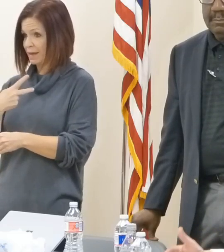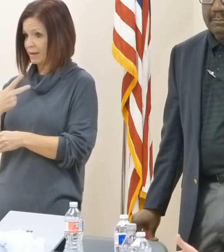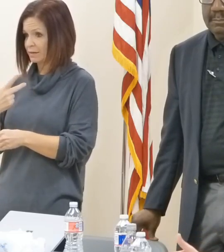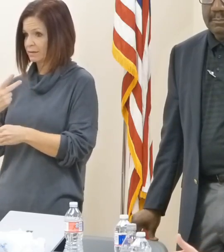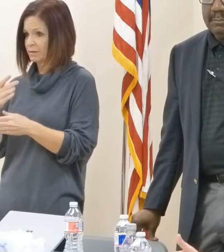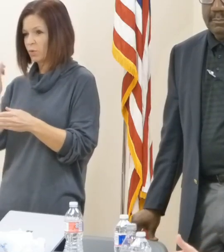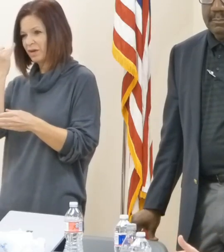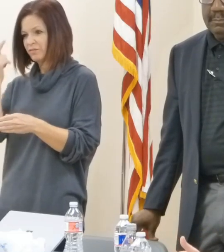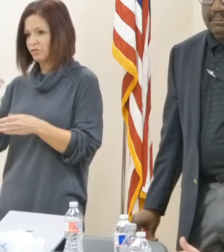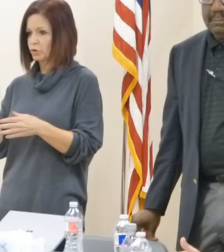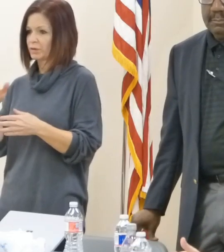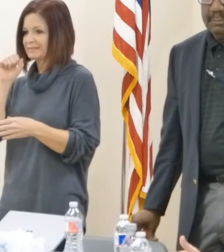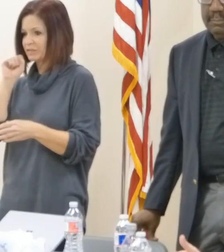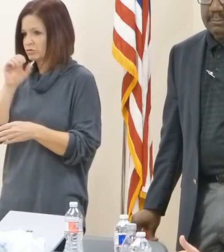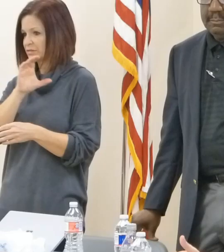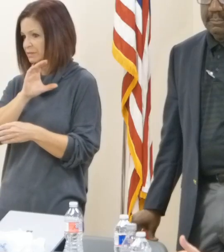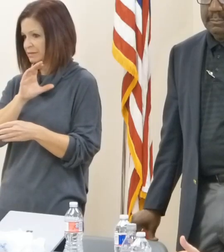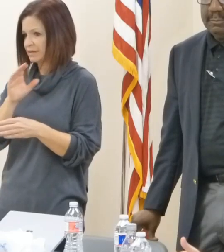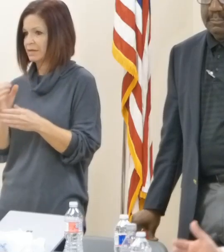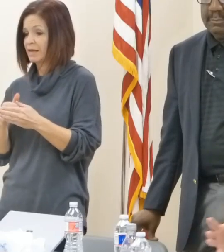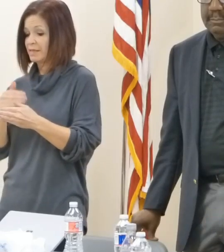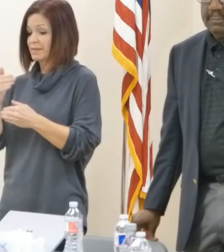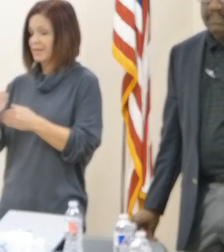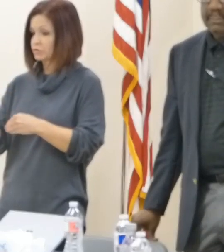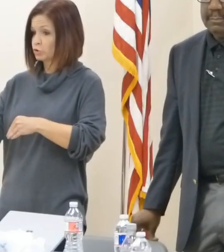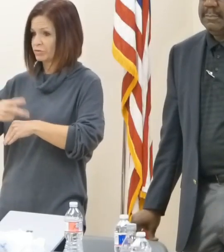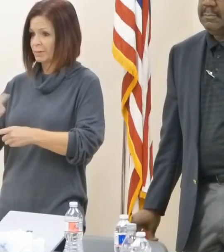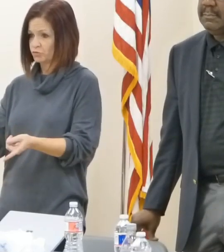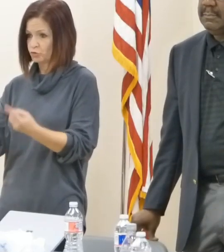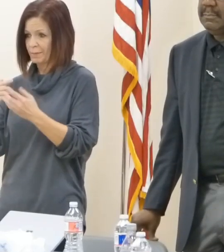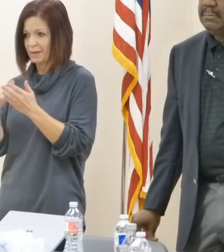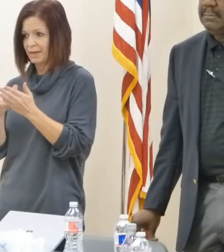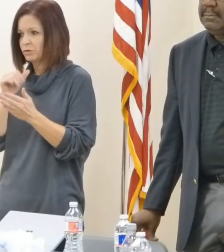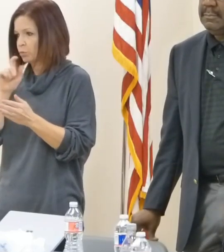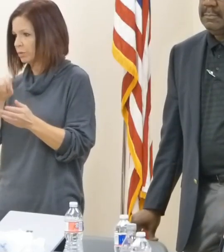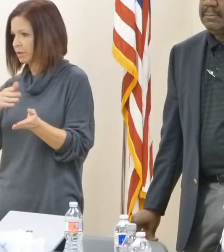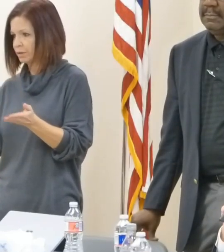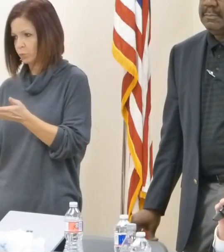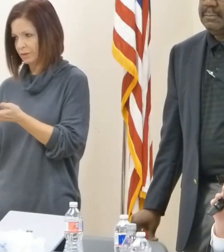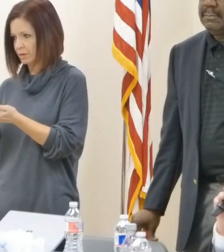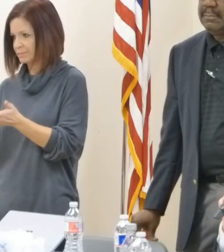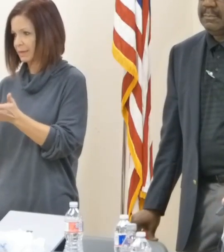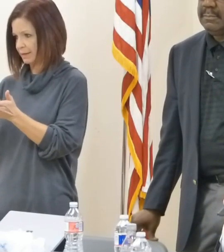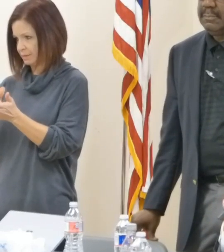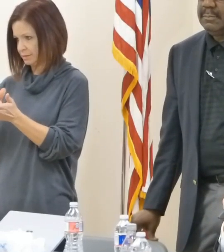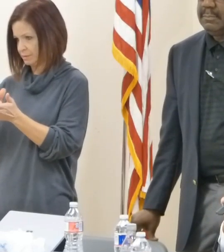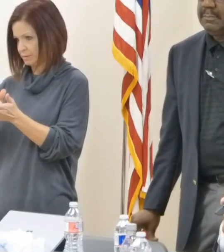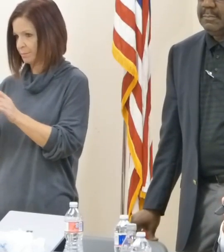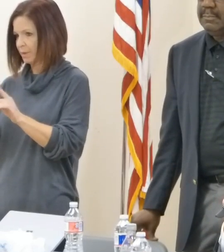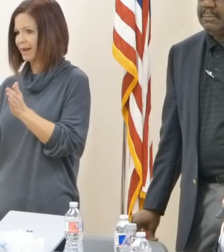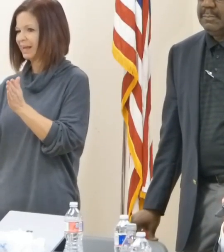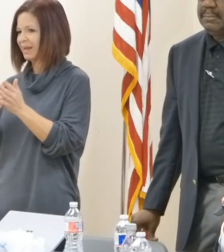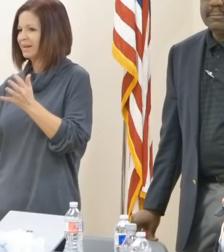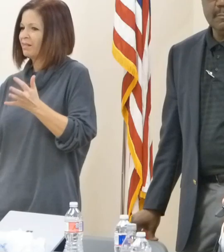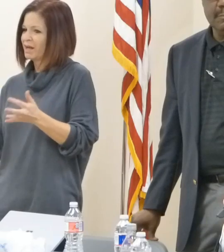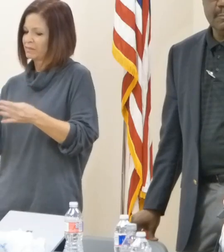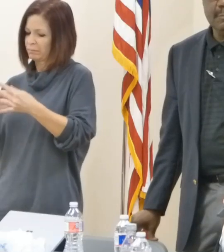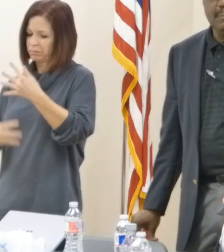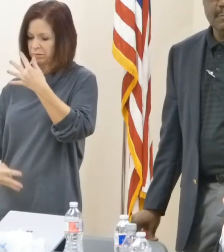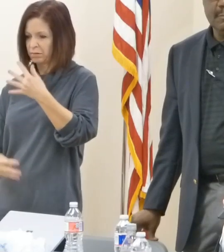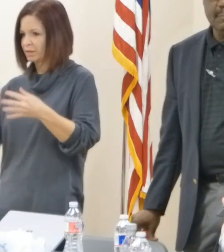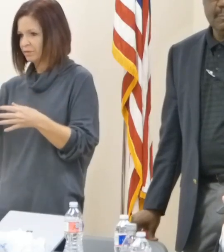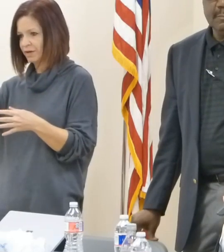two times you come back, you won't need to bring those documents again. We'll still have them. But again, a lot of this is federal requirement. We're